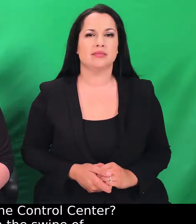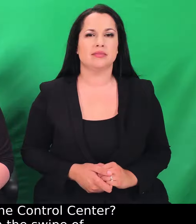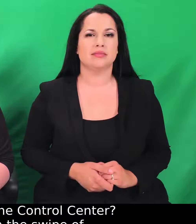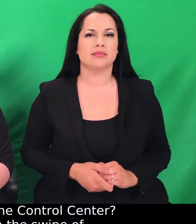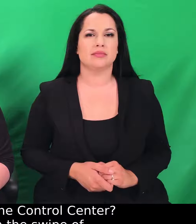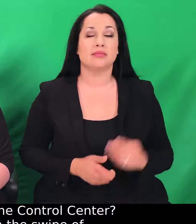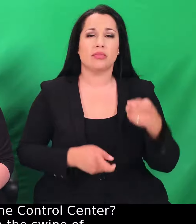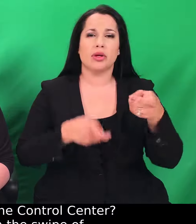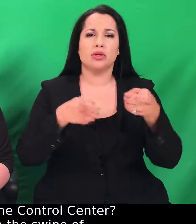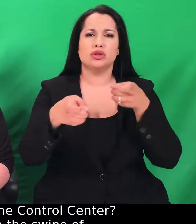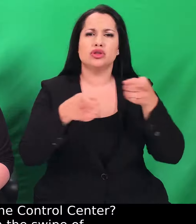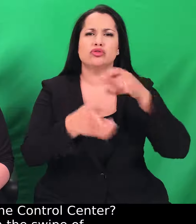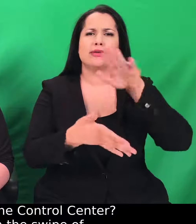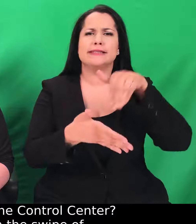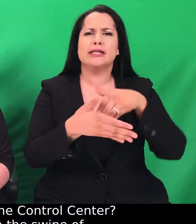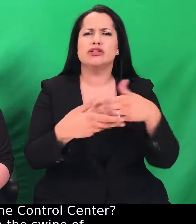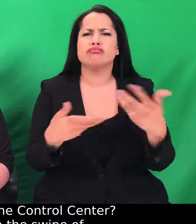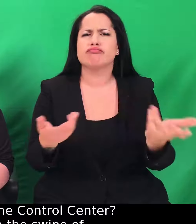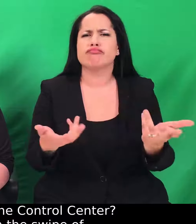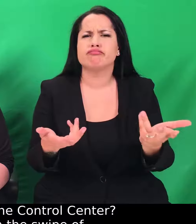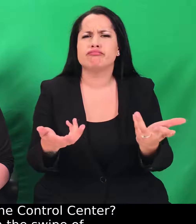What is the control center?